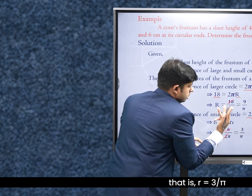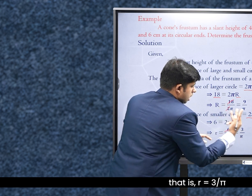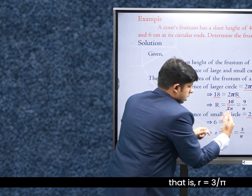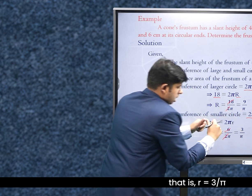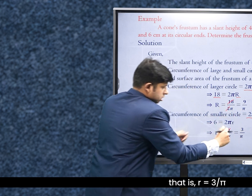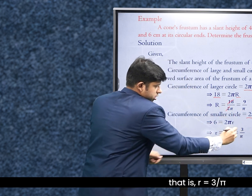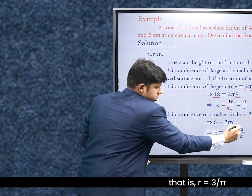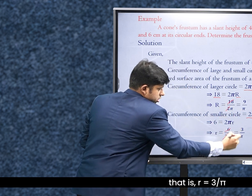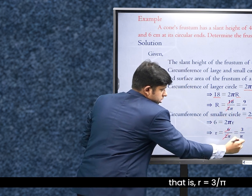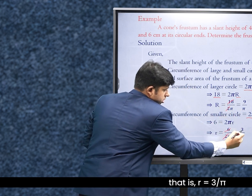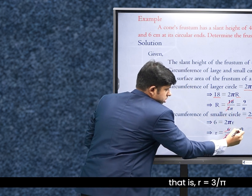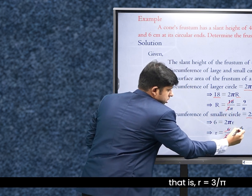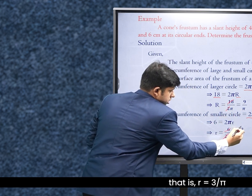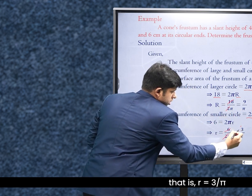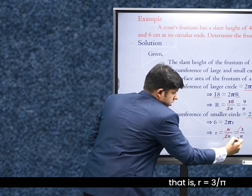That is equal to 3 by pi.